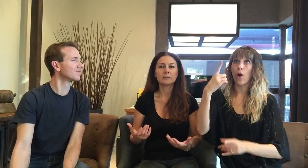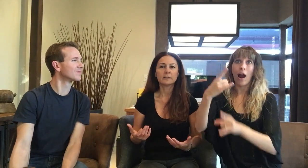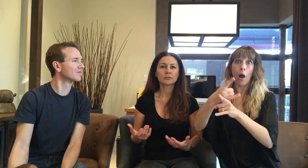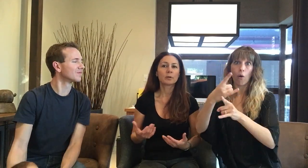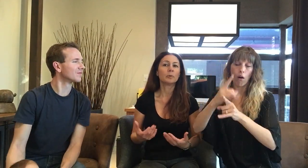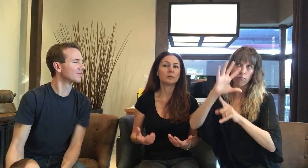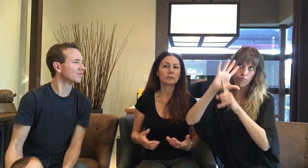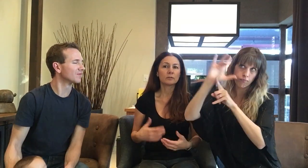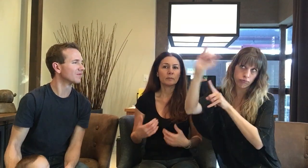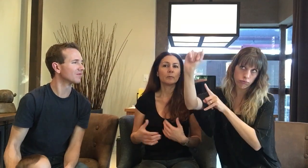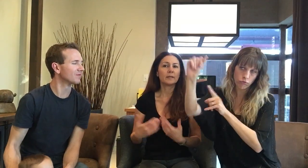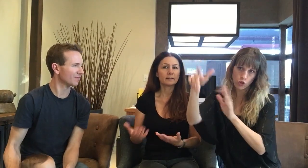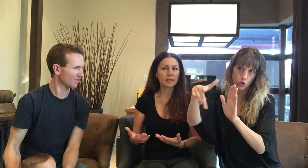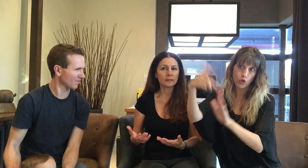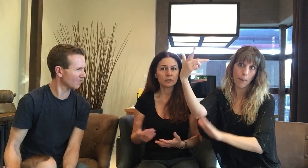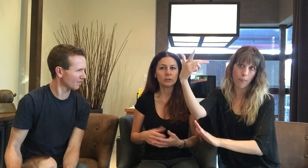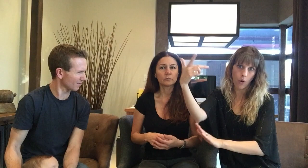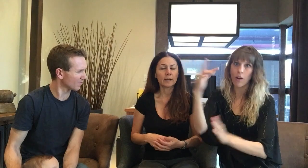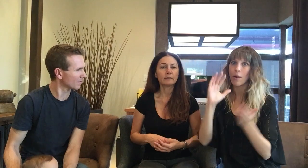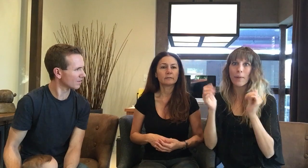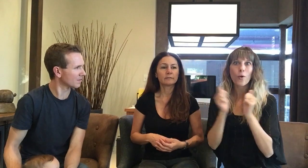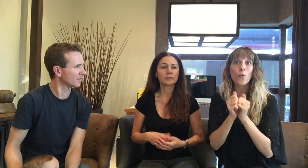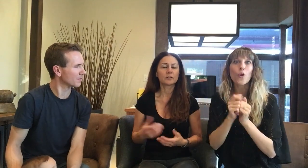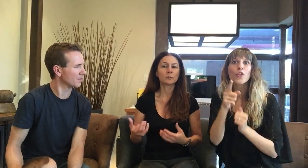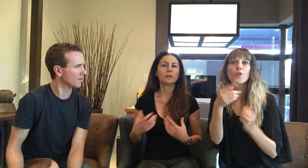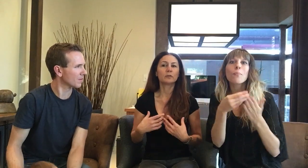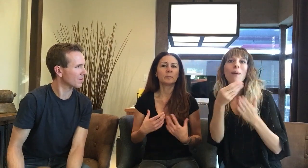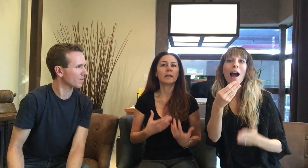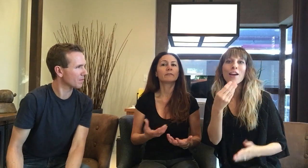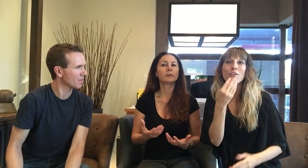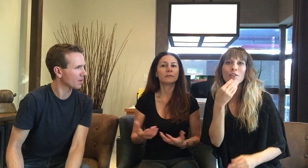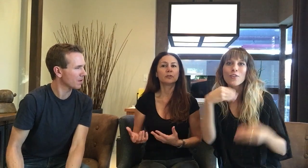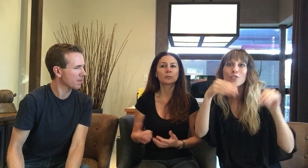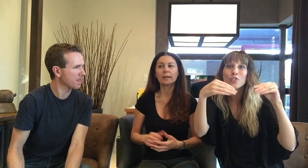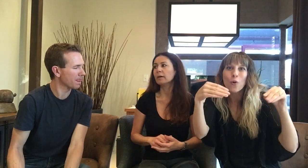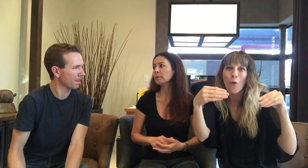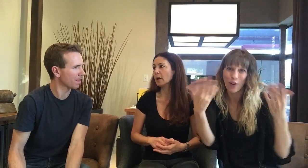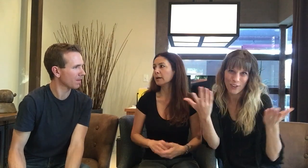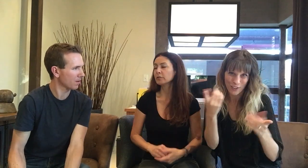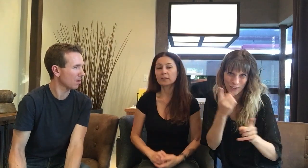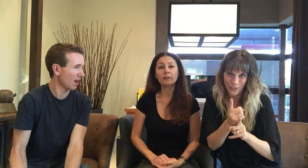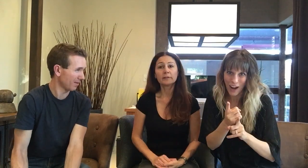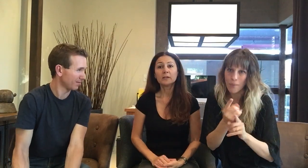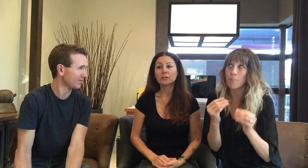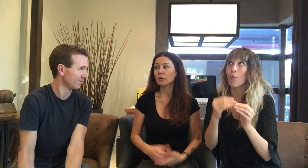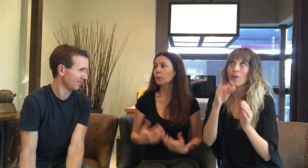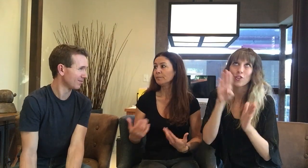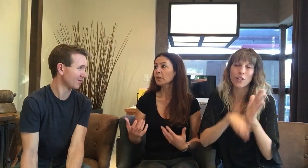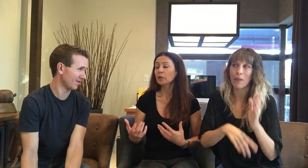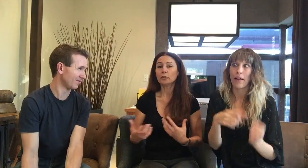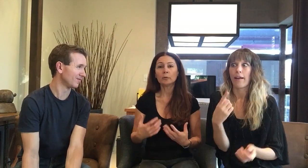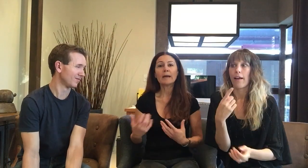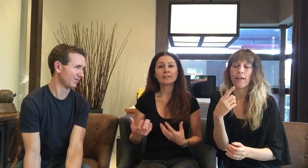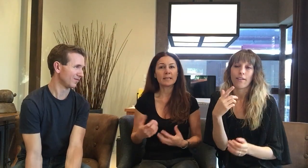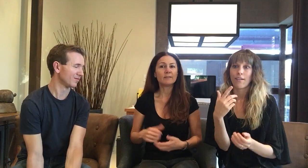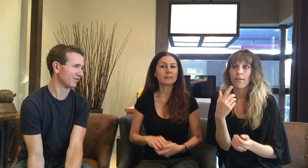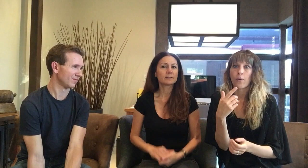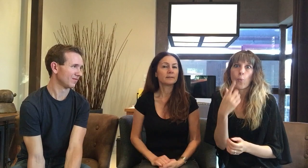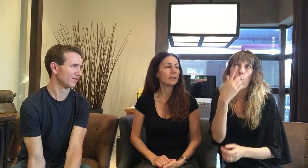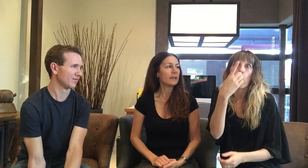is tripled when they sell it to you, right, versus what you could buy it for if you just went out and bought it yourself. So you do have a savings in that